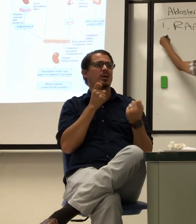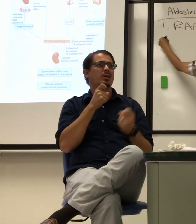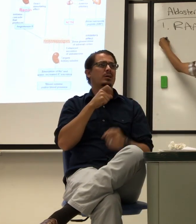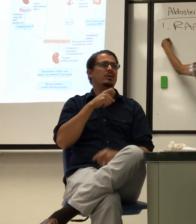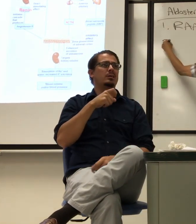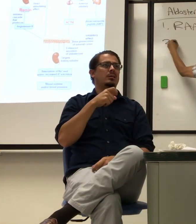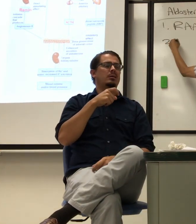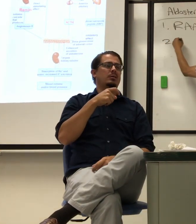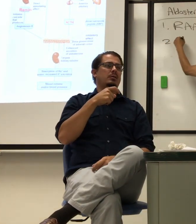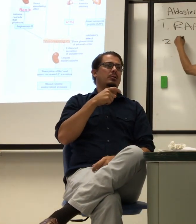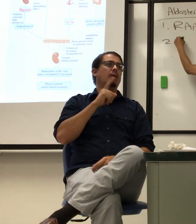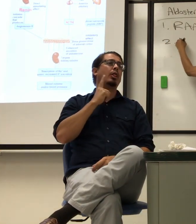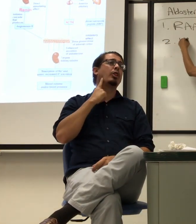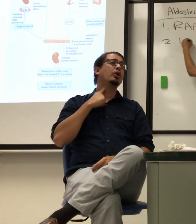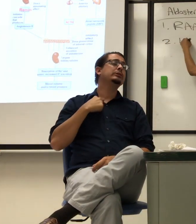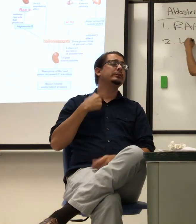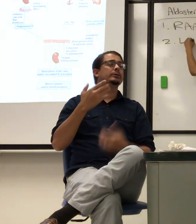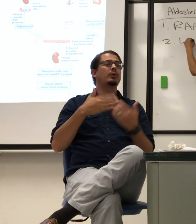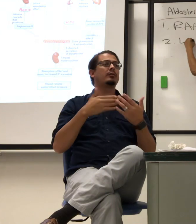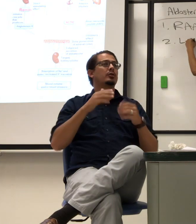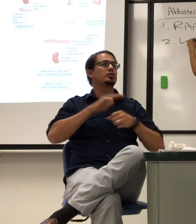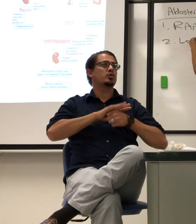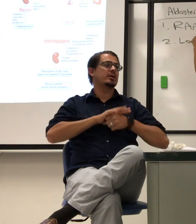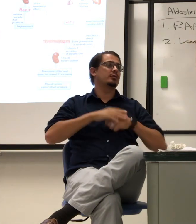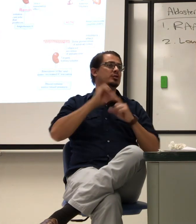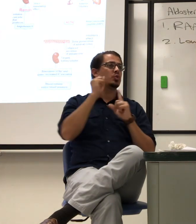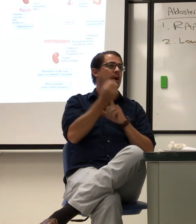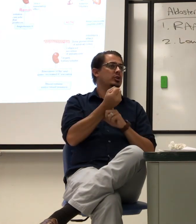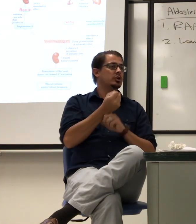electrolytes in your stressful situation.